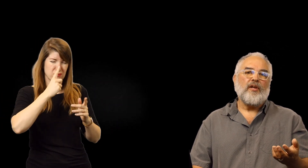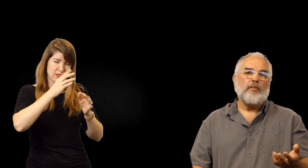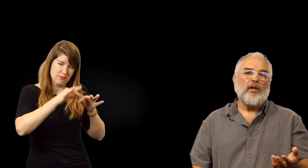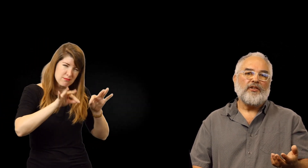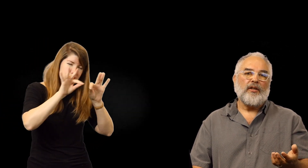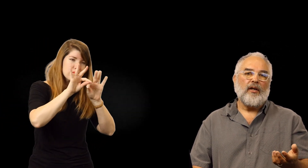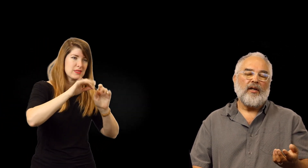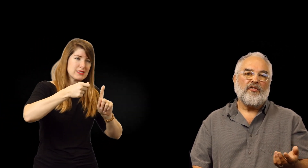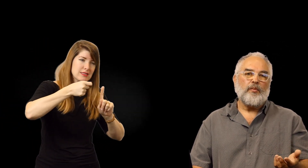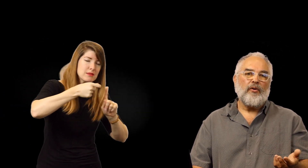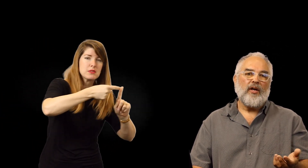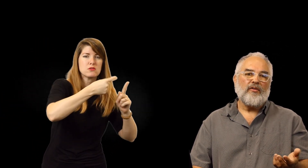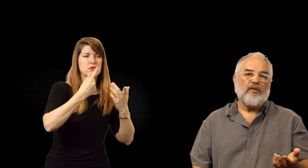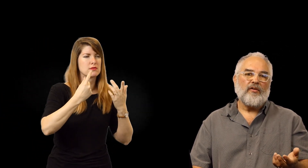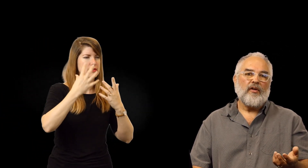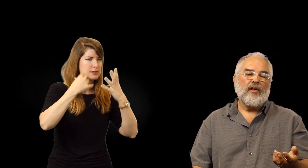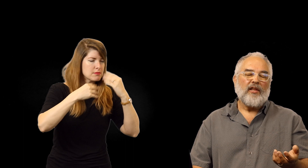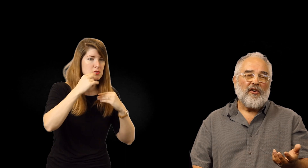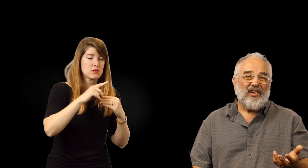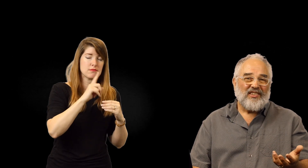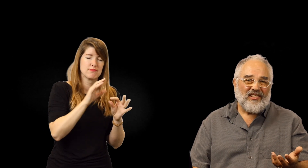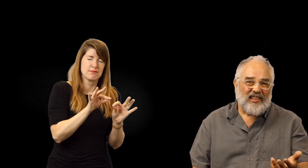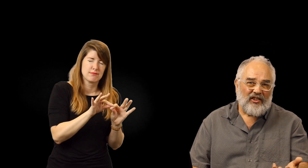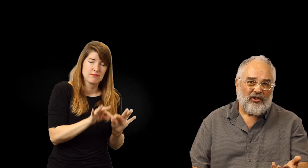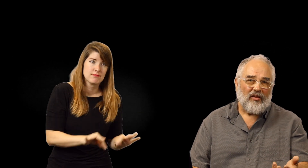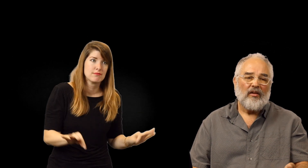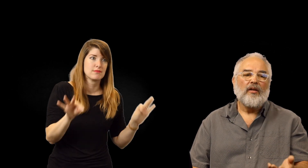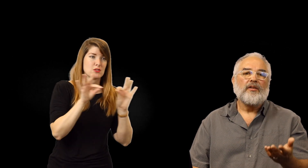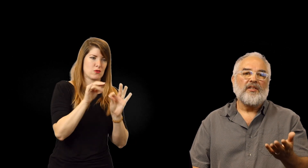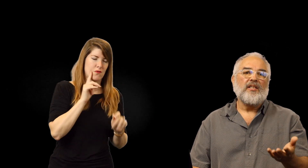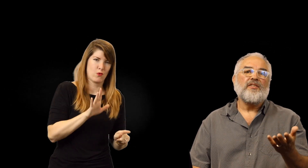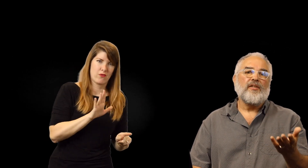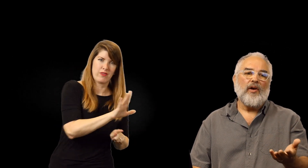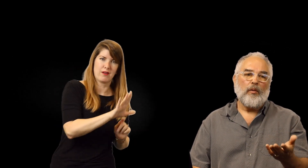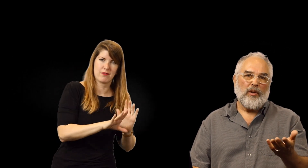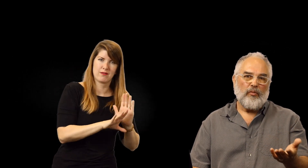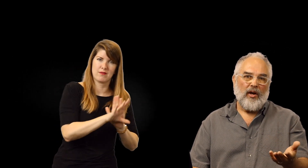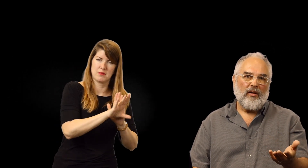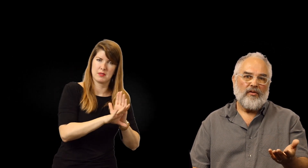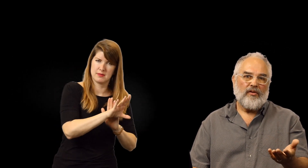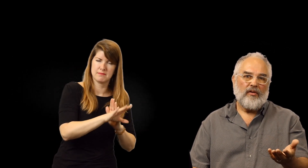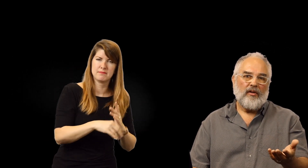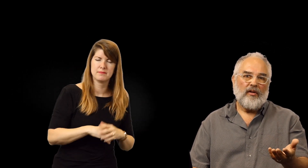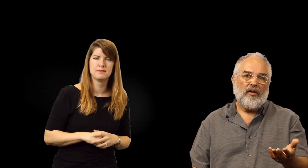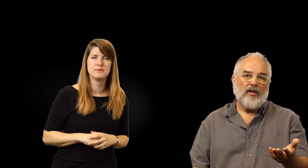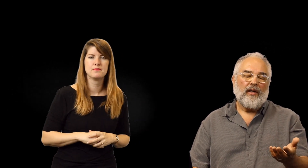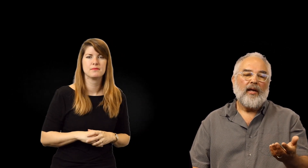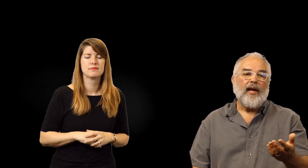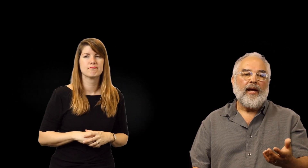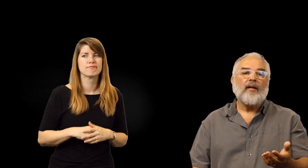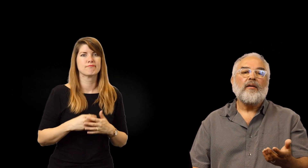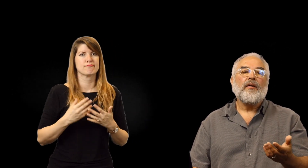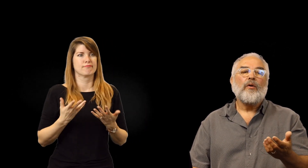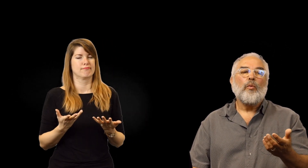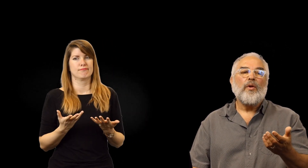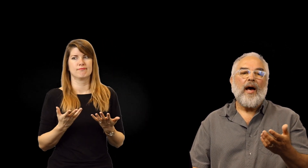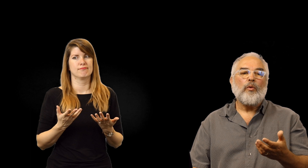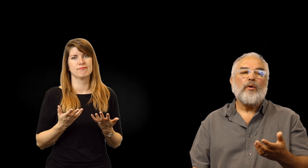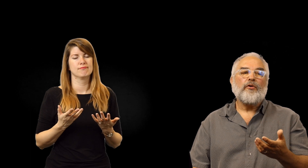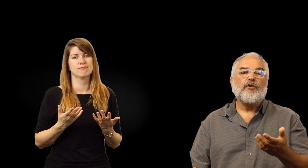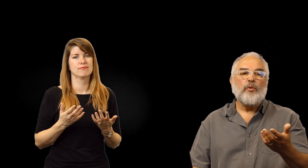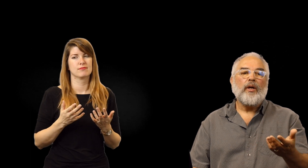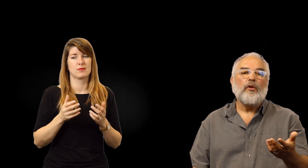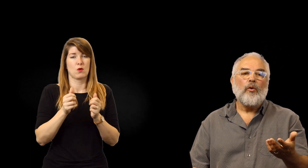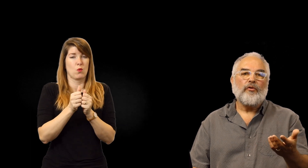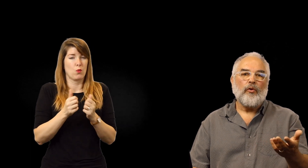critical stimulation and experiences that are essential to these developing brains. And